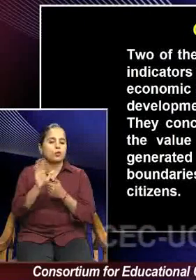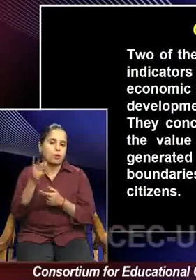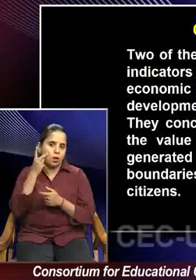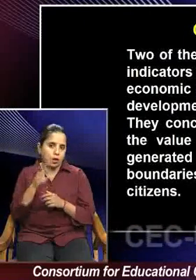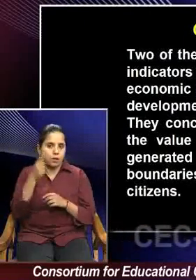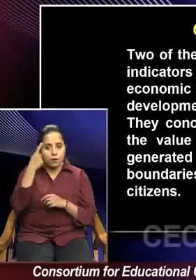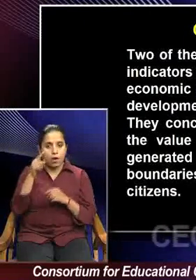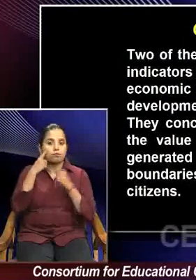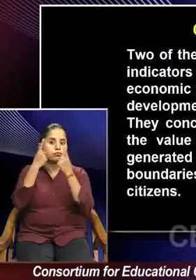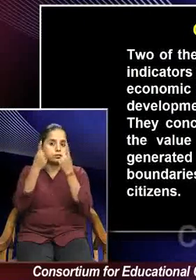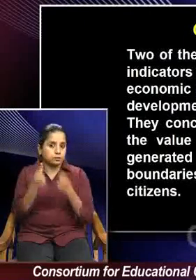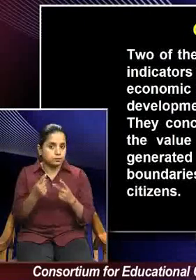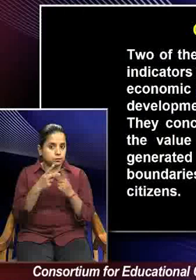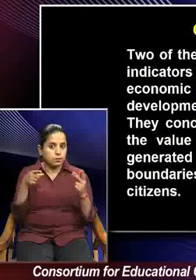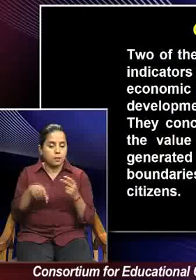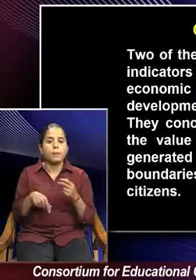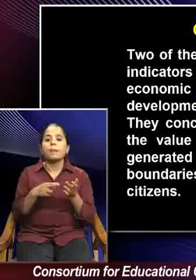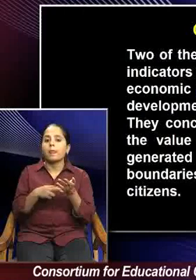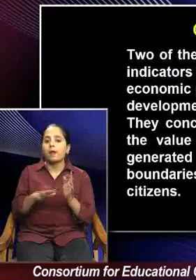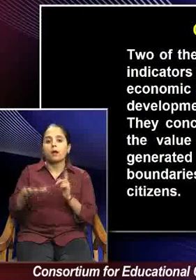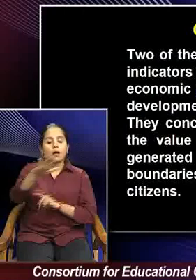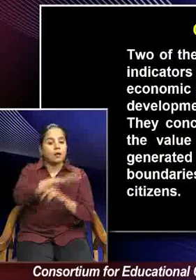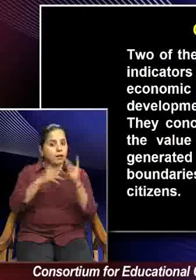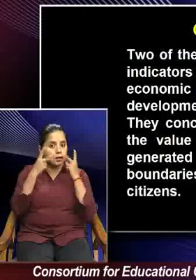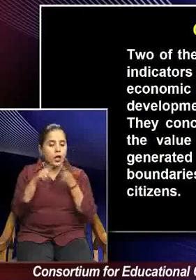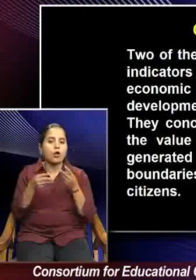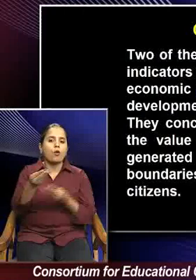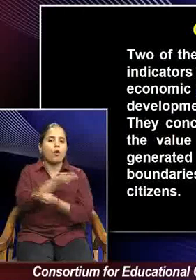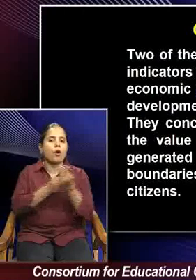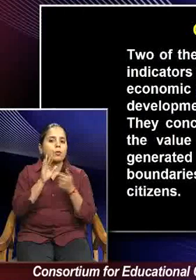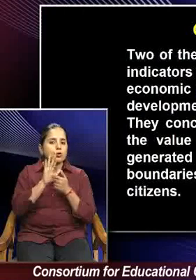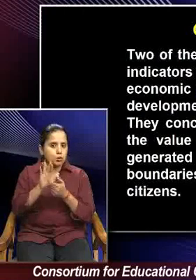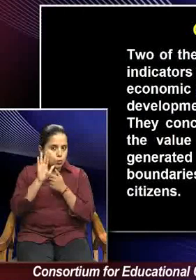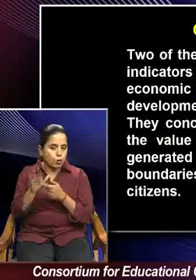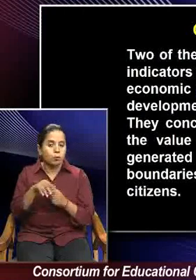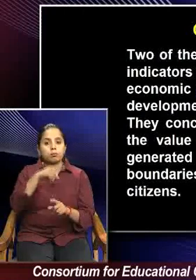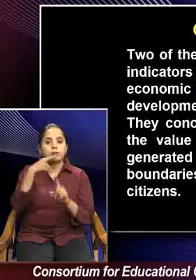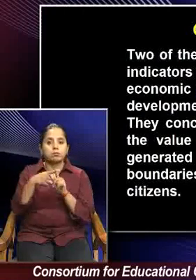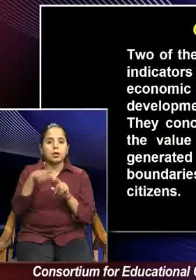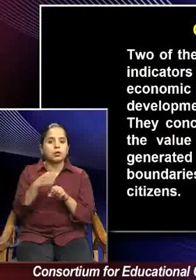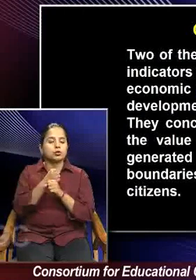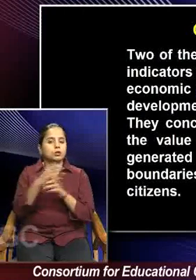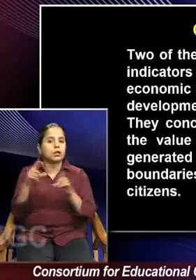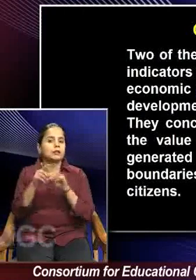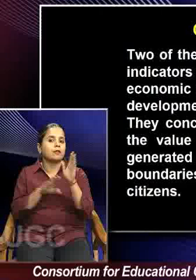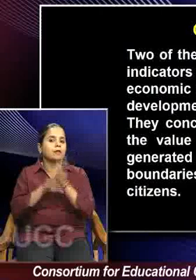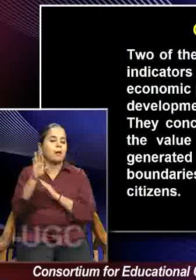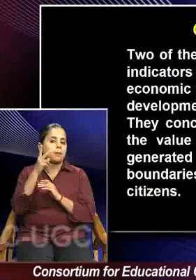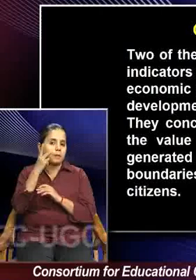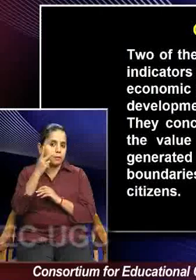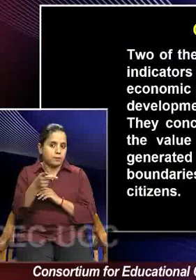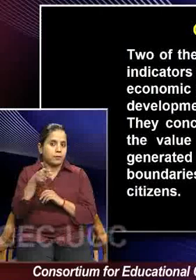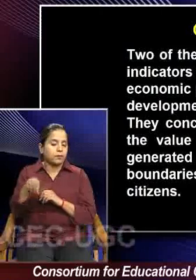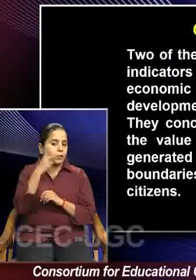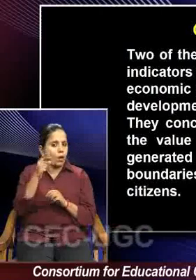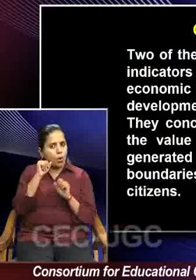for assessing a nation's economic performance and general development are